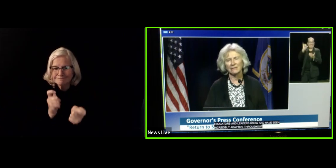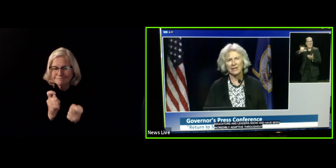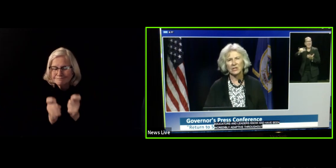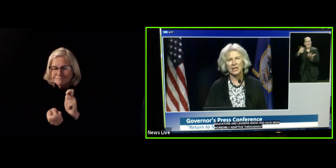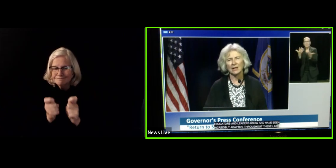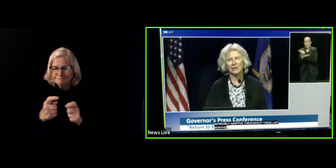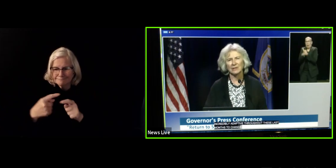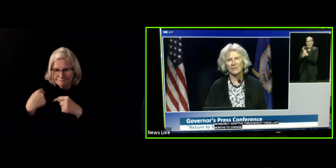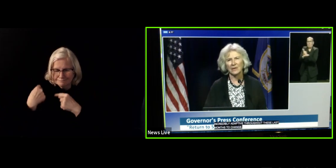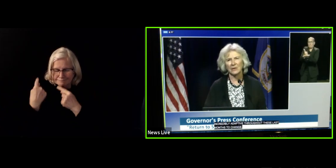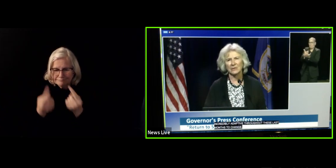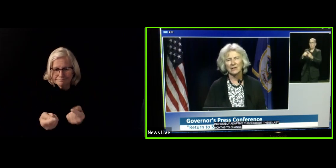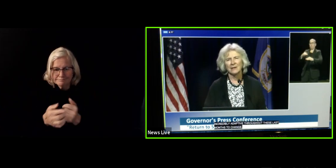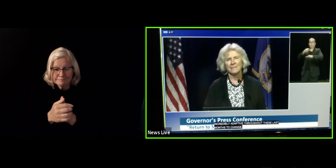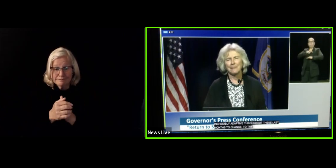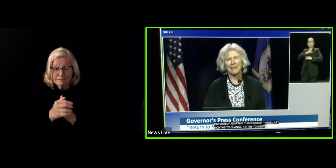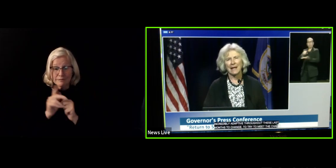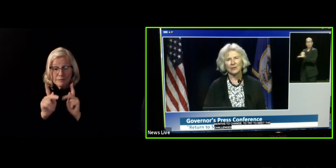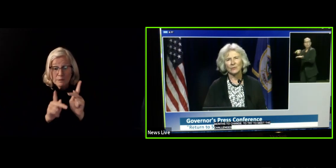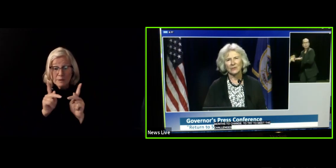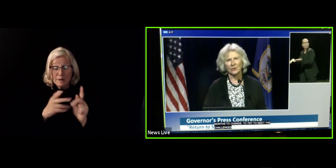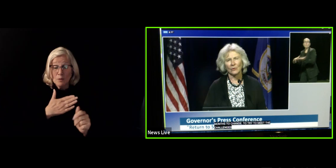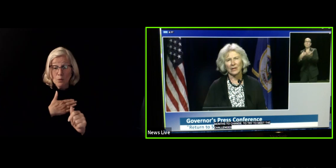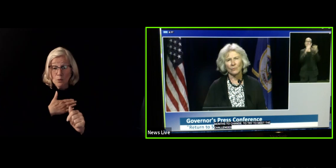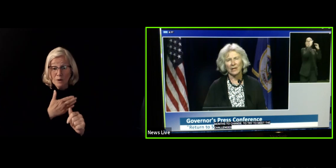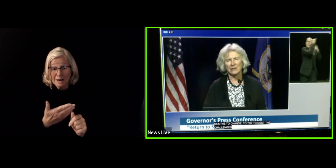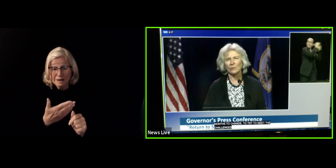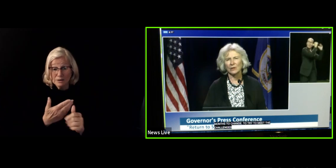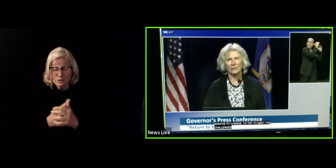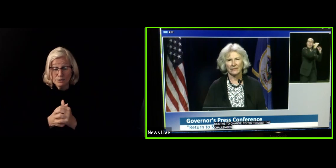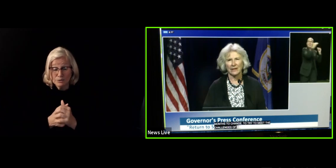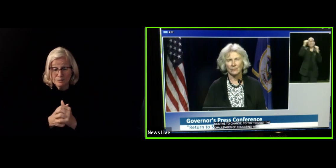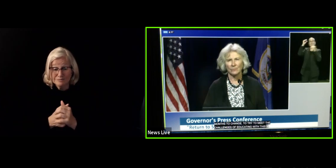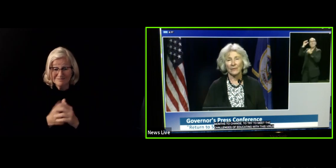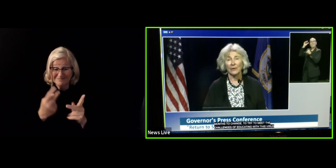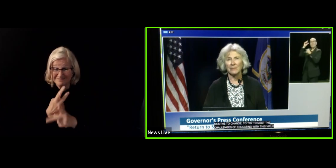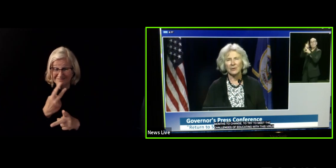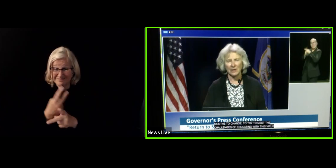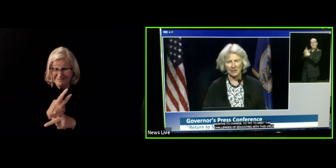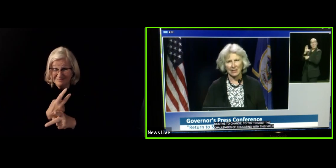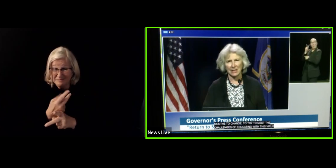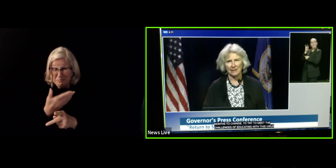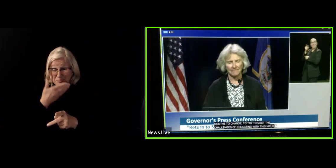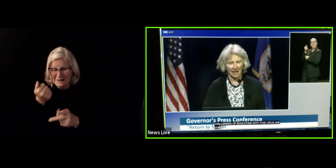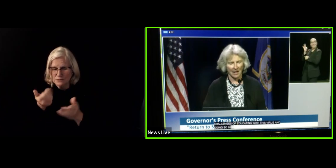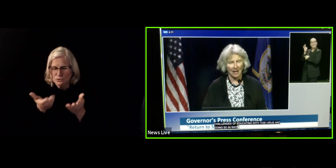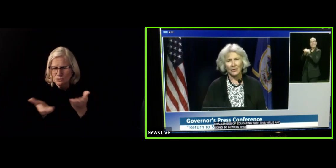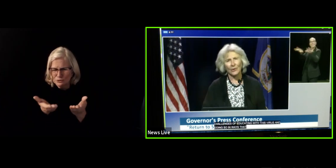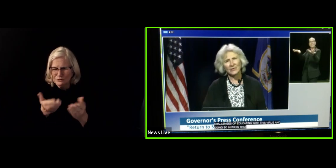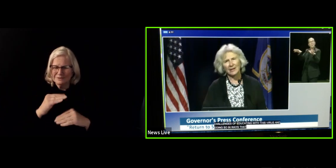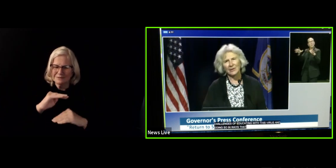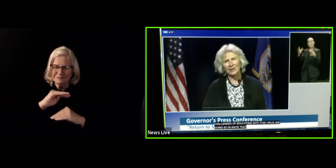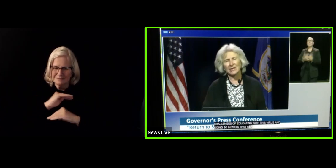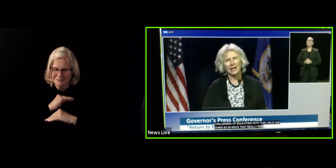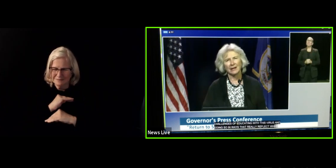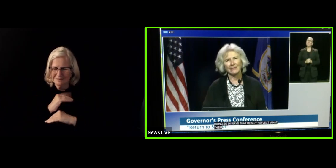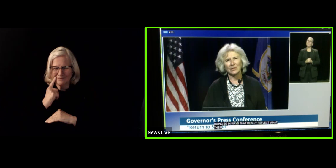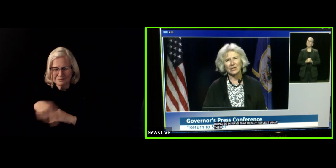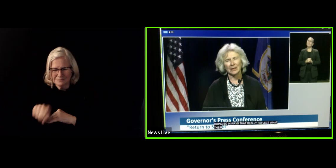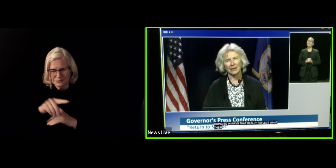of educating with this virus, and doing so in ways that really reflect what their communities need. So as the governor has